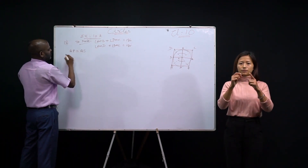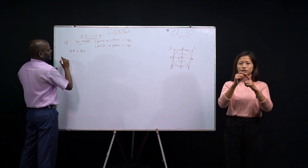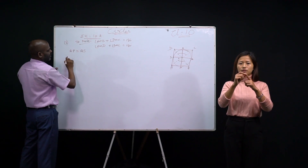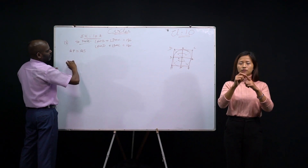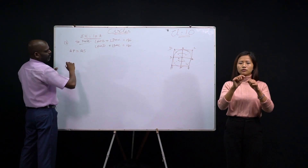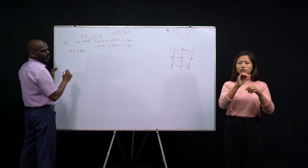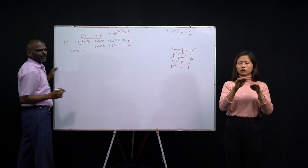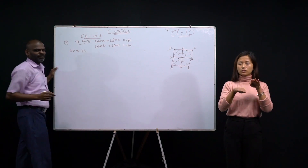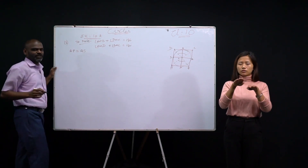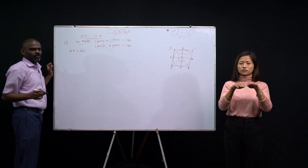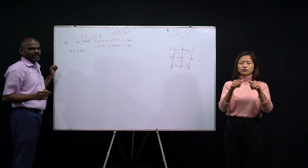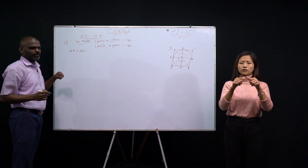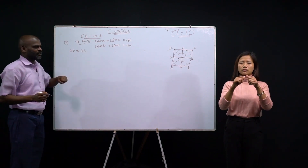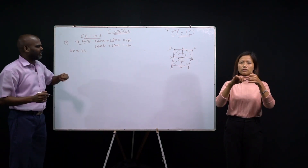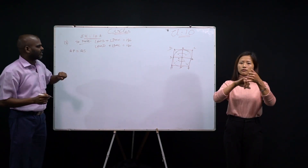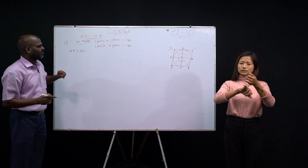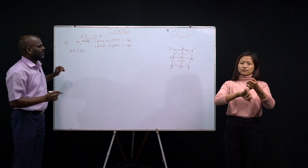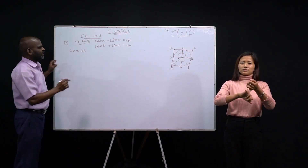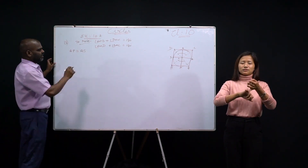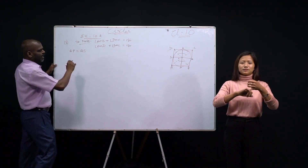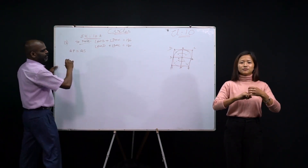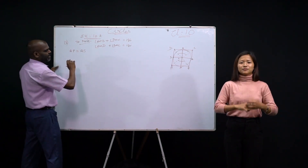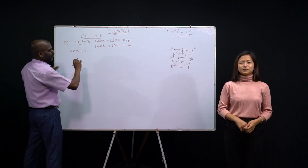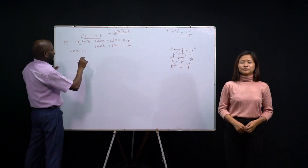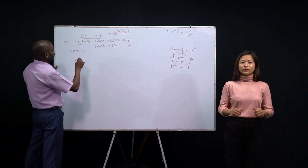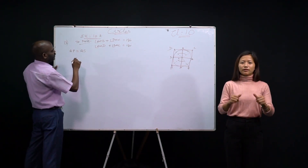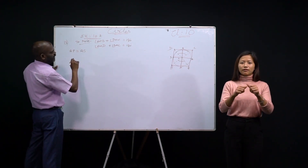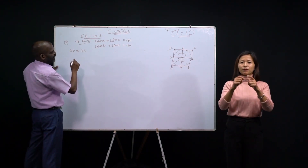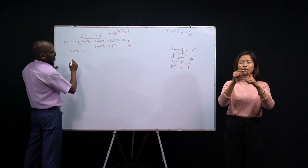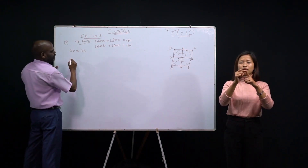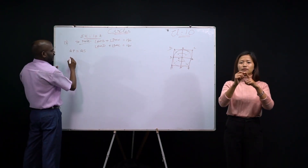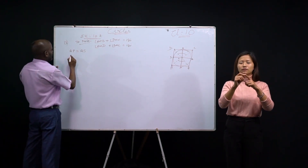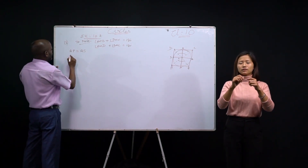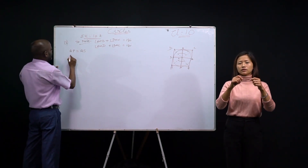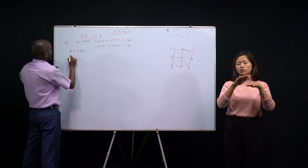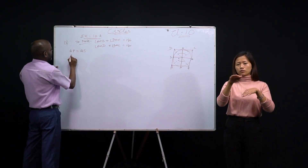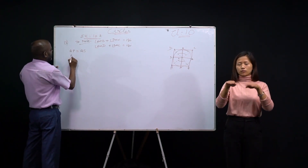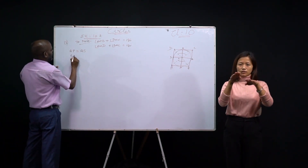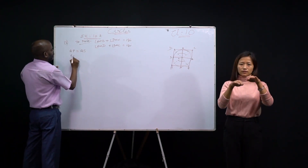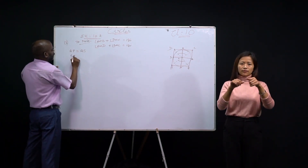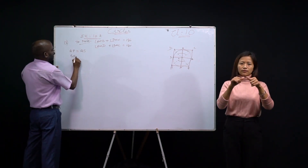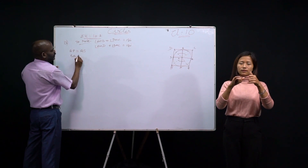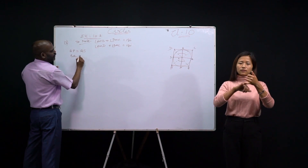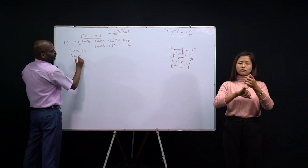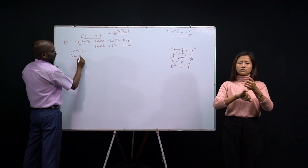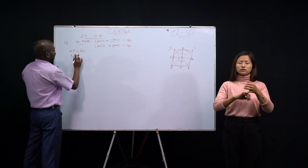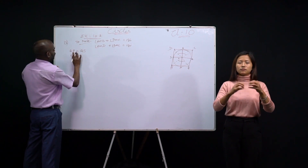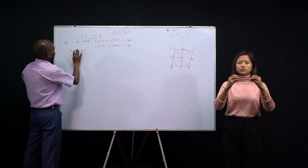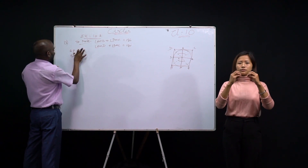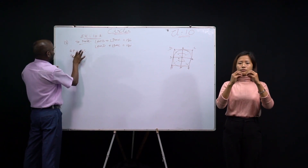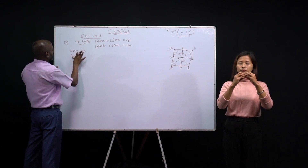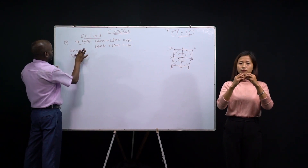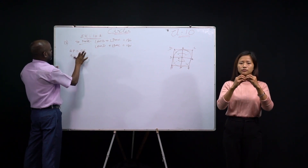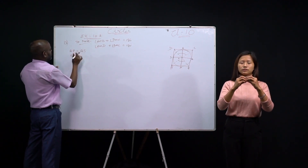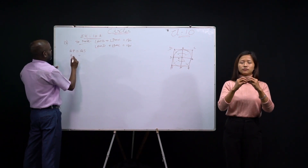AS. I will go a bit fast. Okay. Time is very less. AP equal to AS. Yes. BQ equal